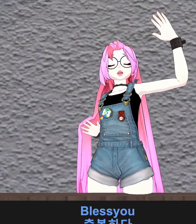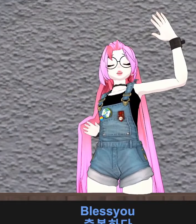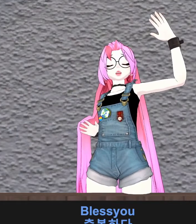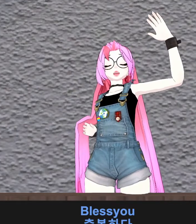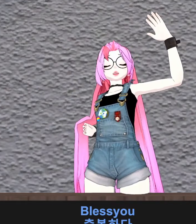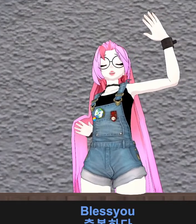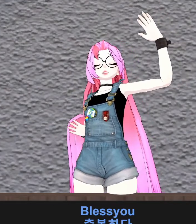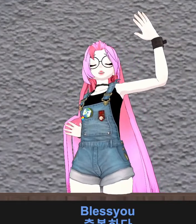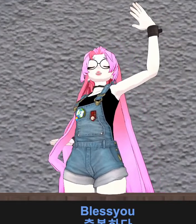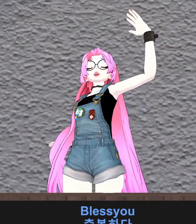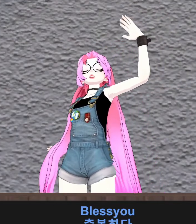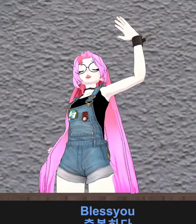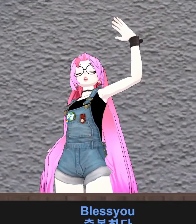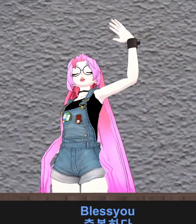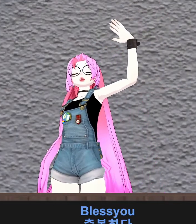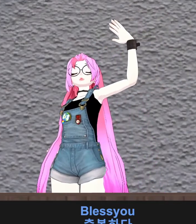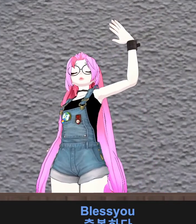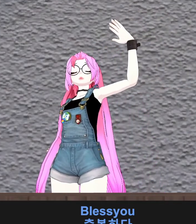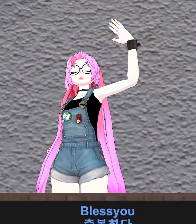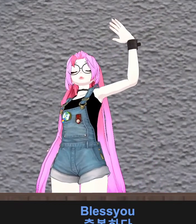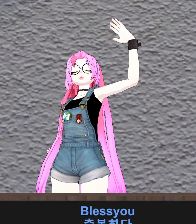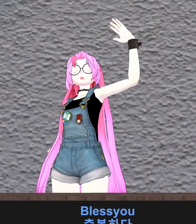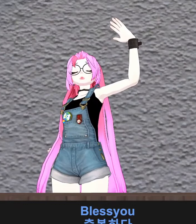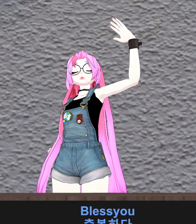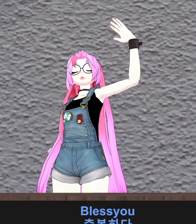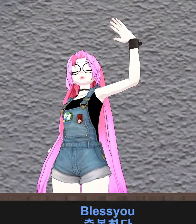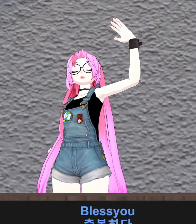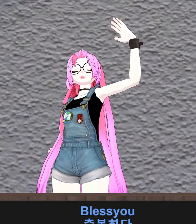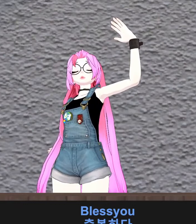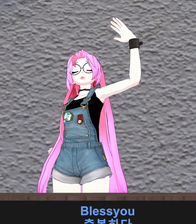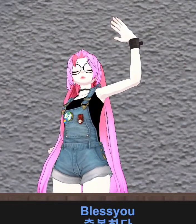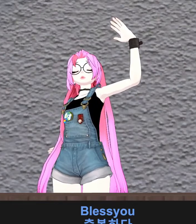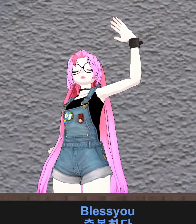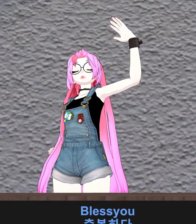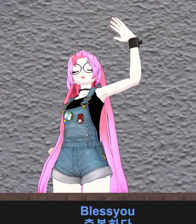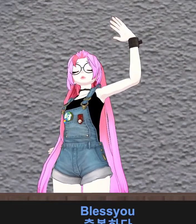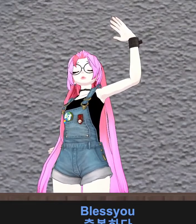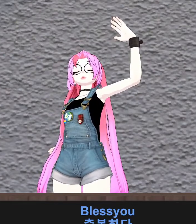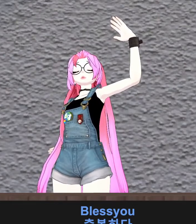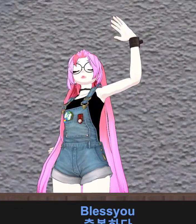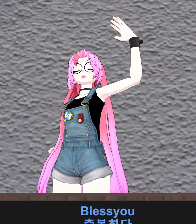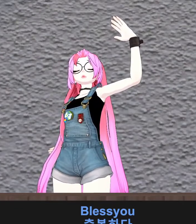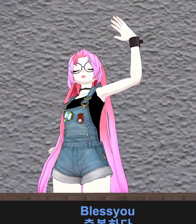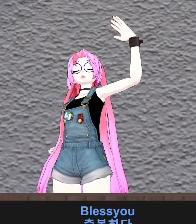I have a guess, but I don't want to tell you wrong. That's all right. Never with the easy questions with